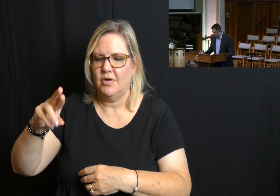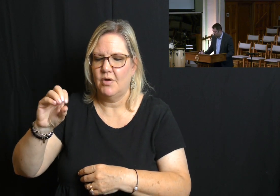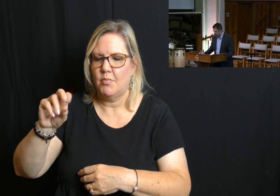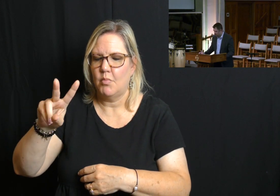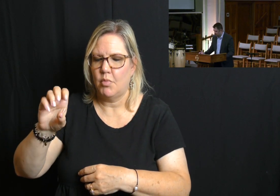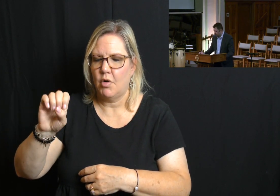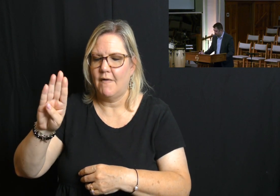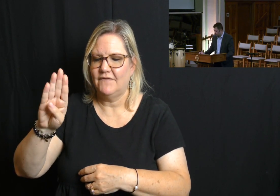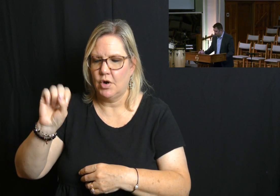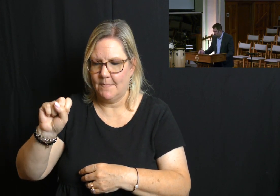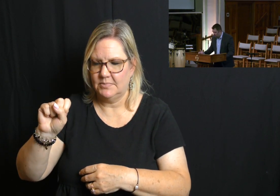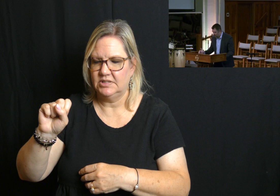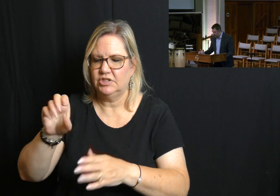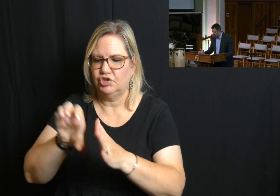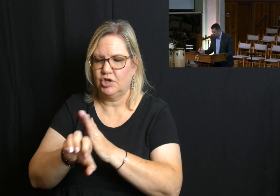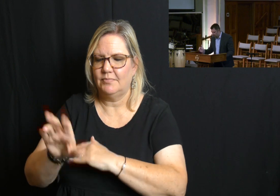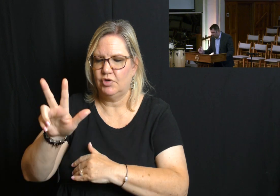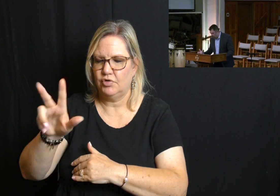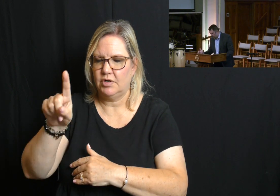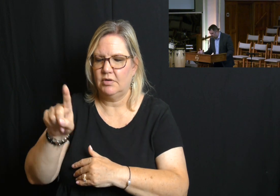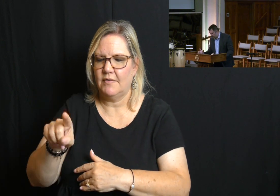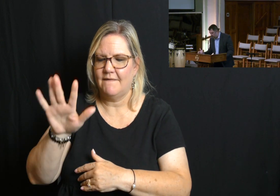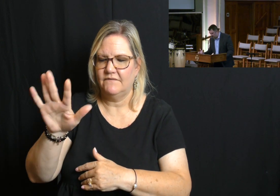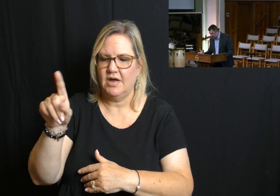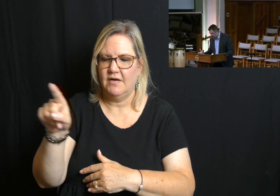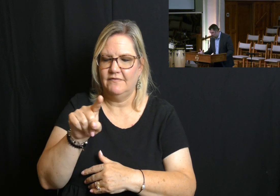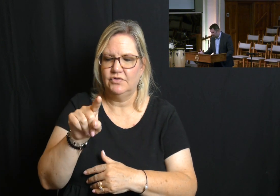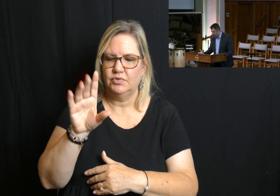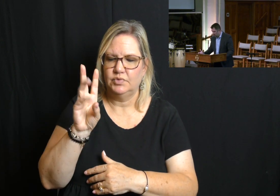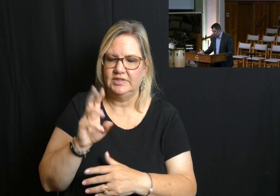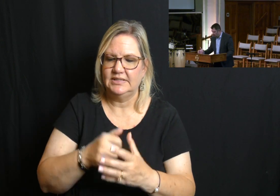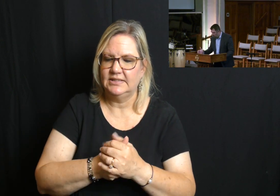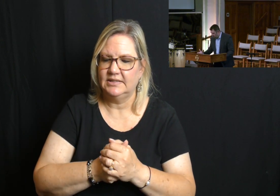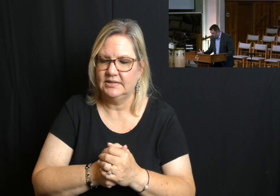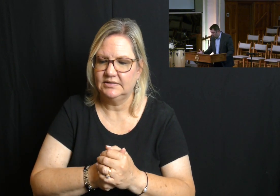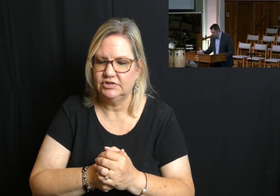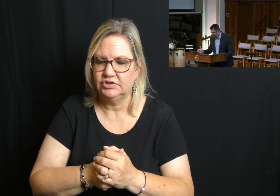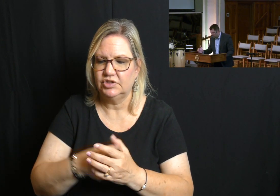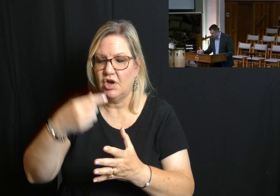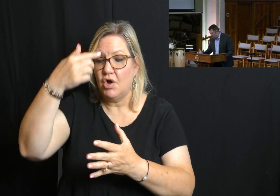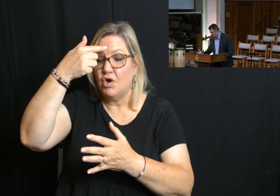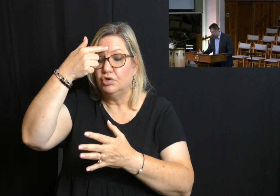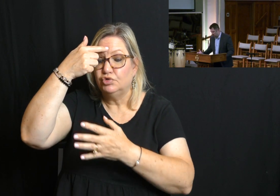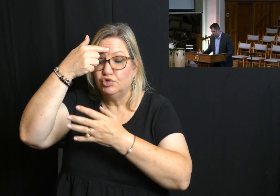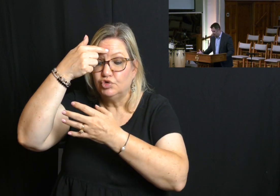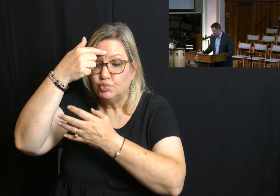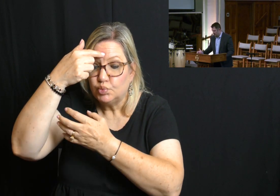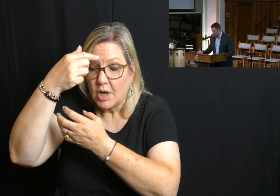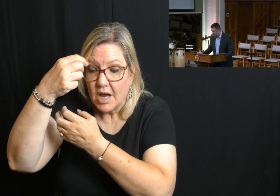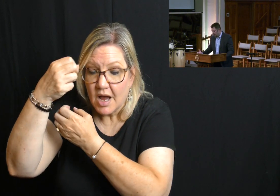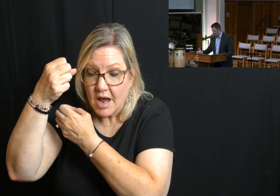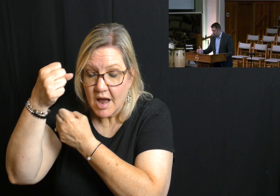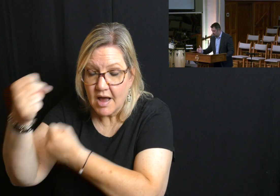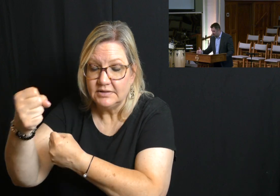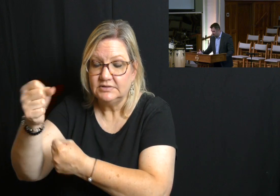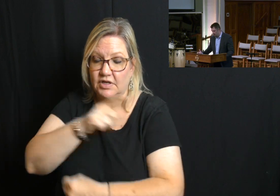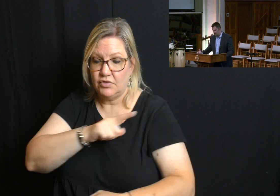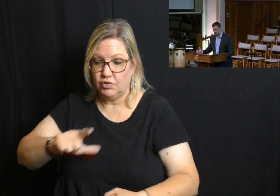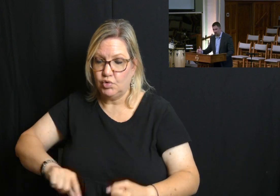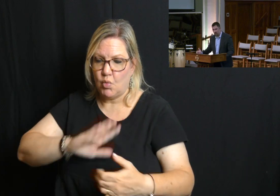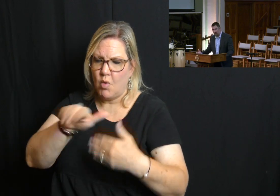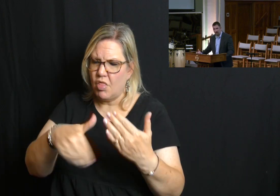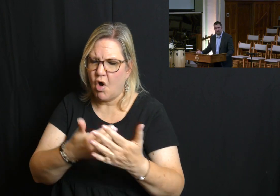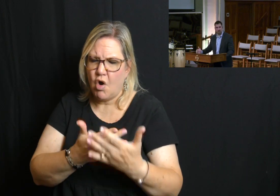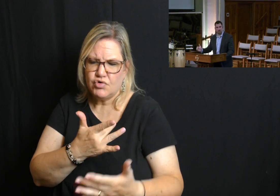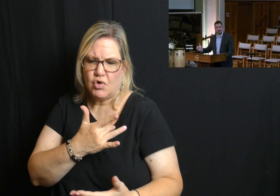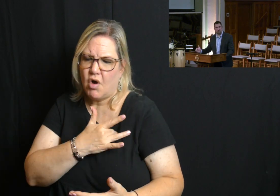your heart. Do not rely on your own understanding. In all your ways, know Him, and He will make